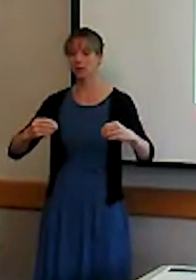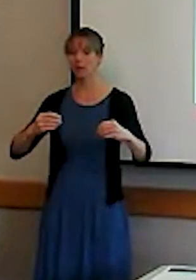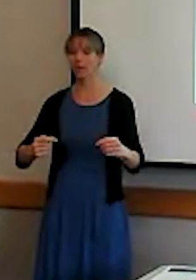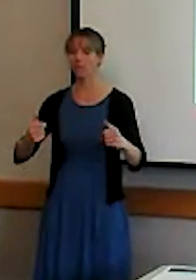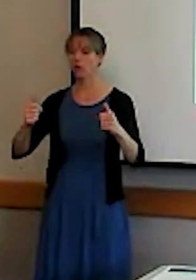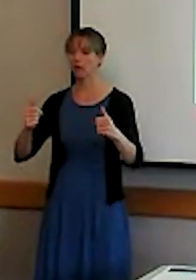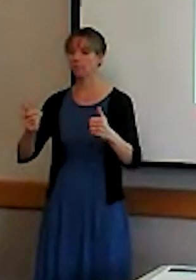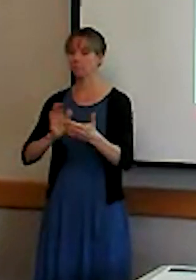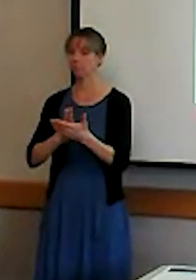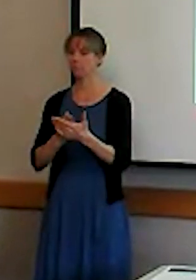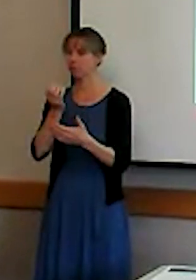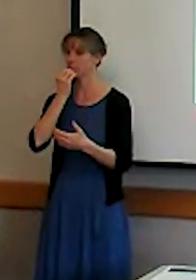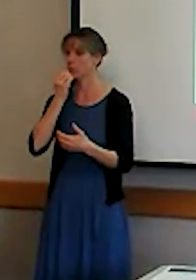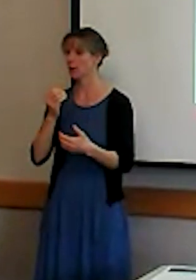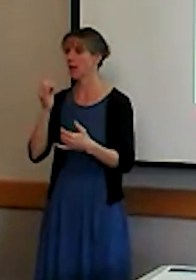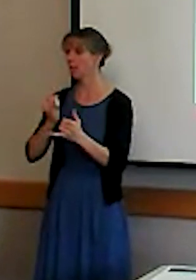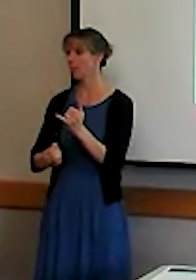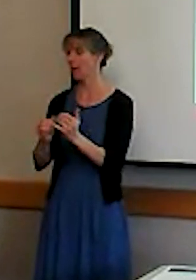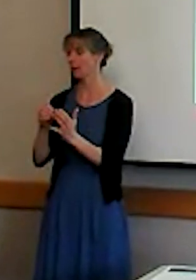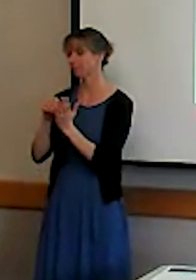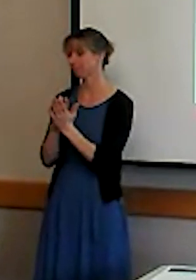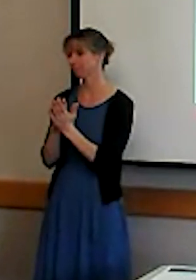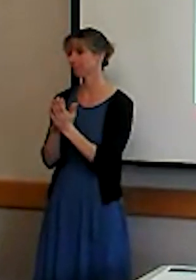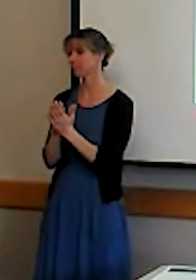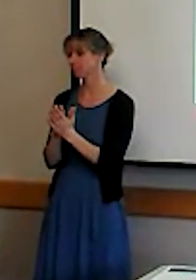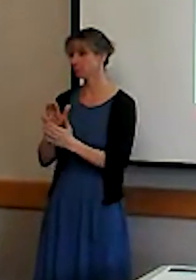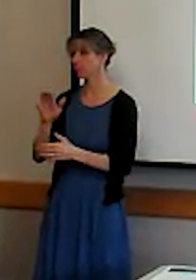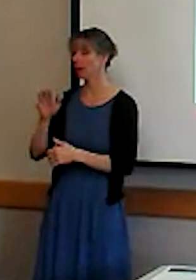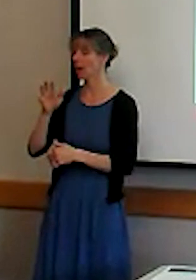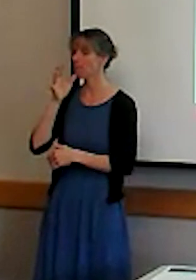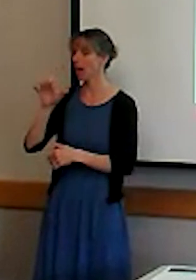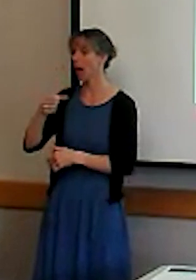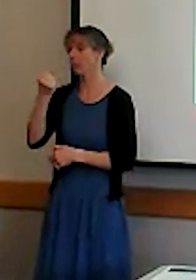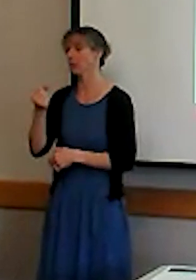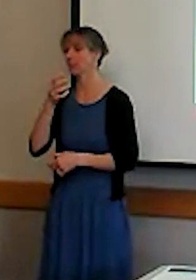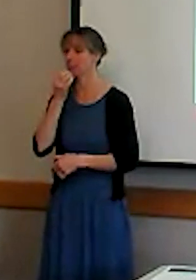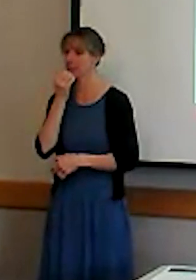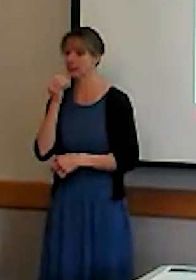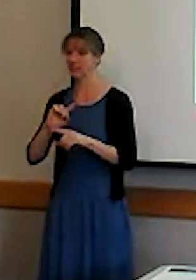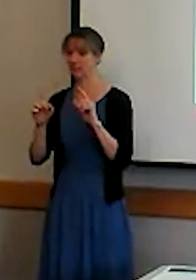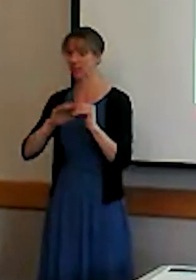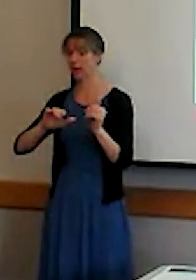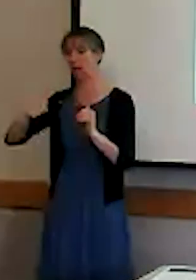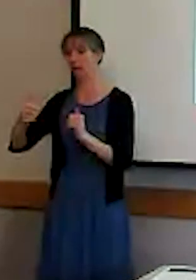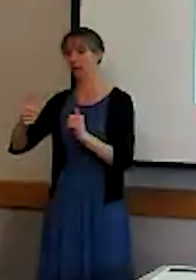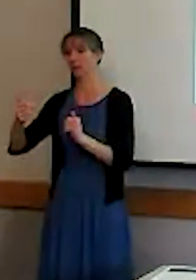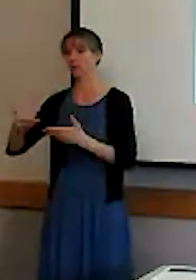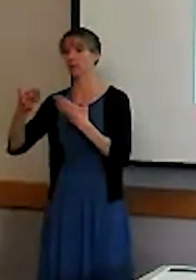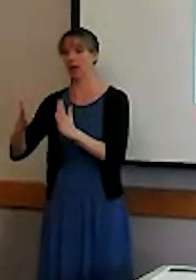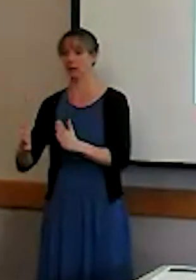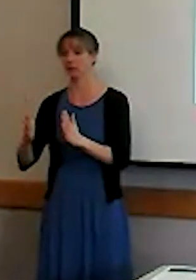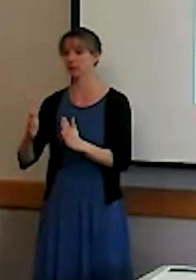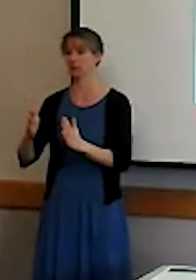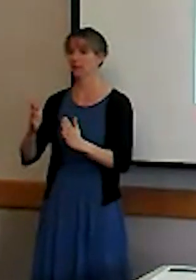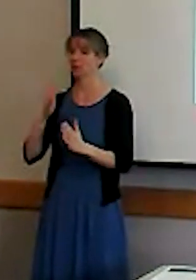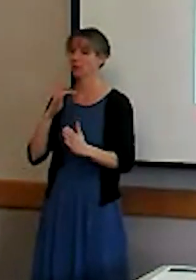prepared meal. And the last thing I'll note that makes mom's meals a little bit different from other providers in